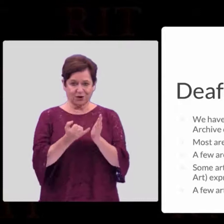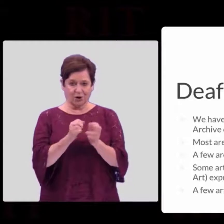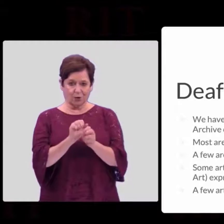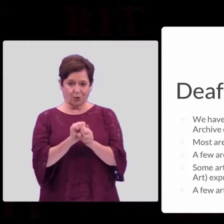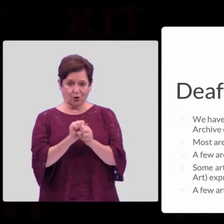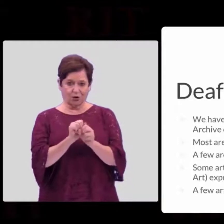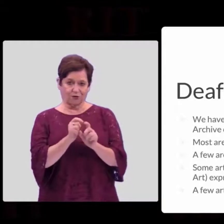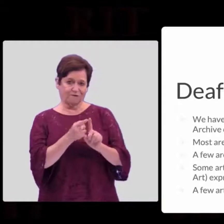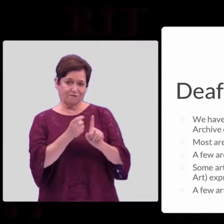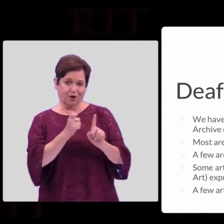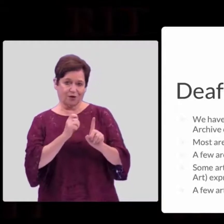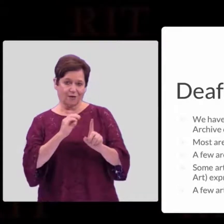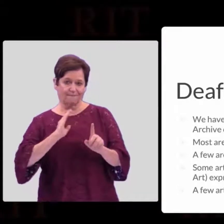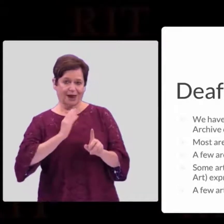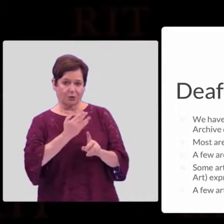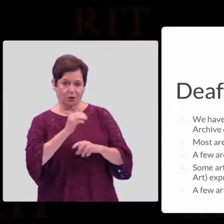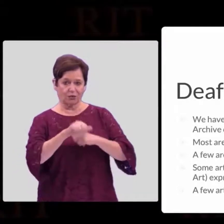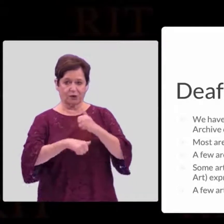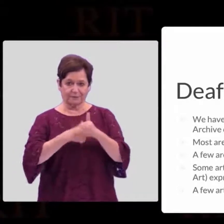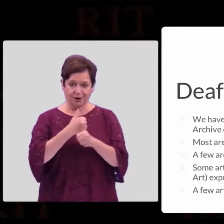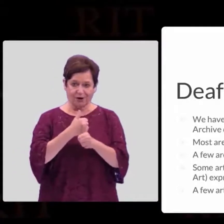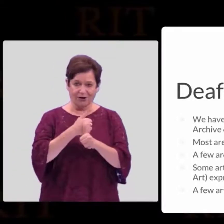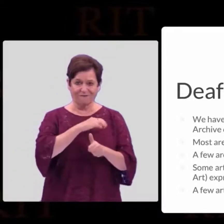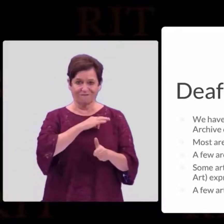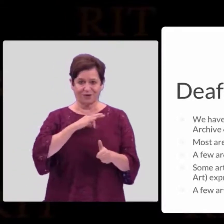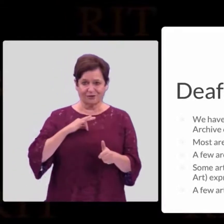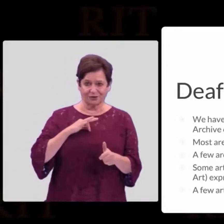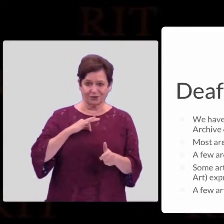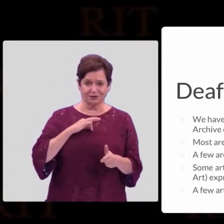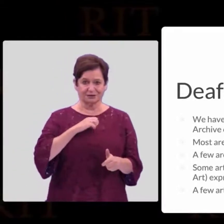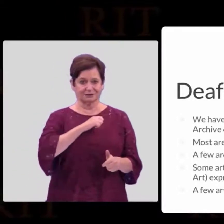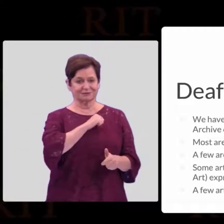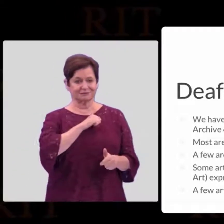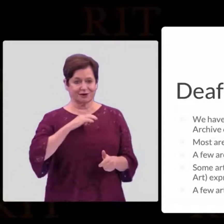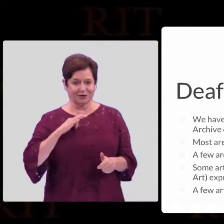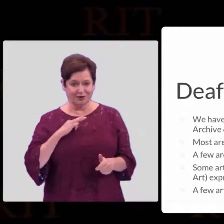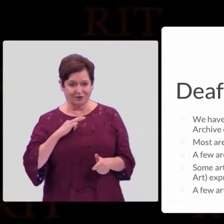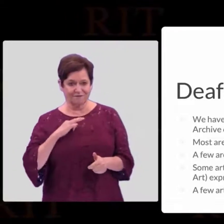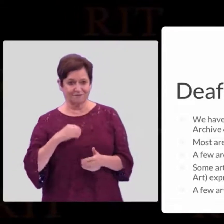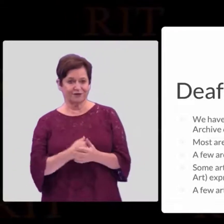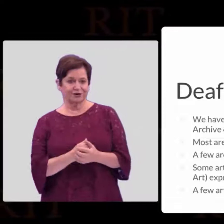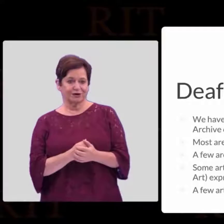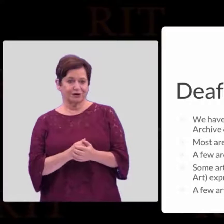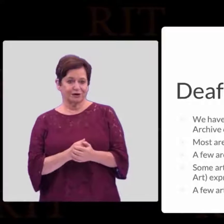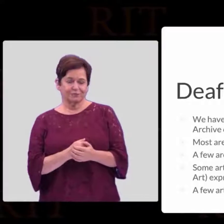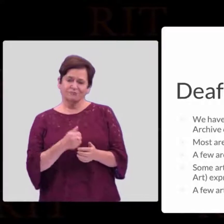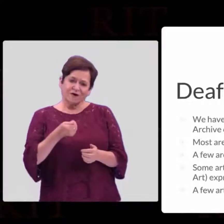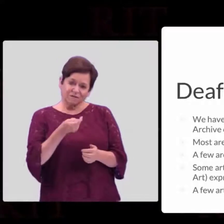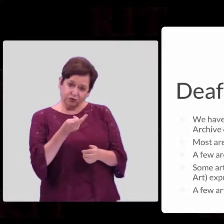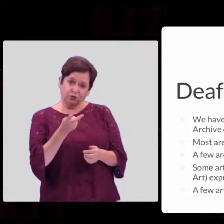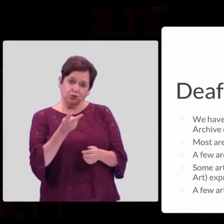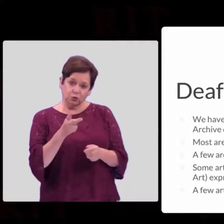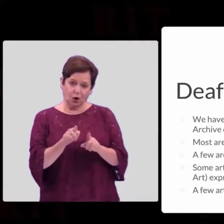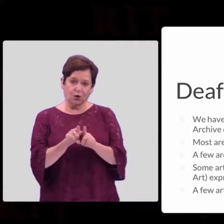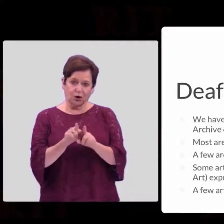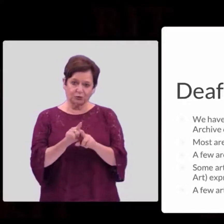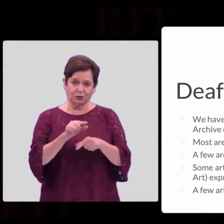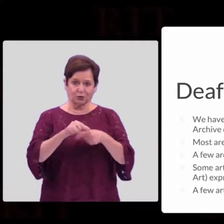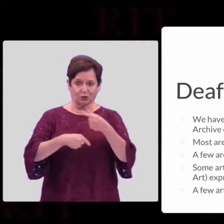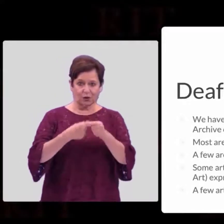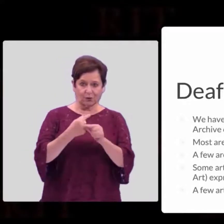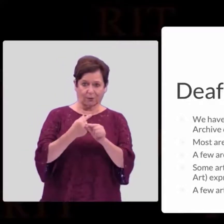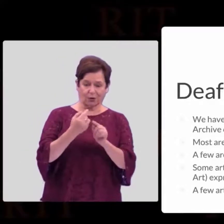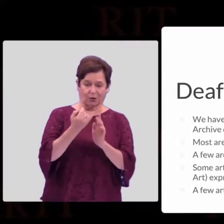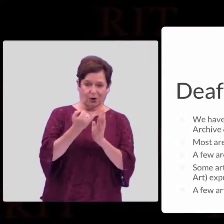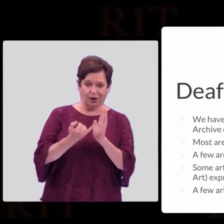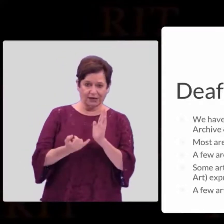Most of the artwork is from our alumni, faculty, and staff. A few are